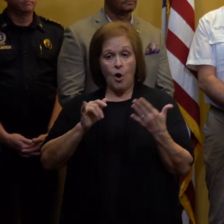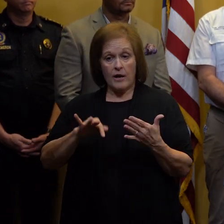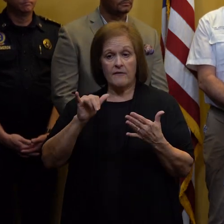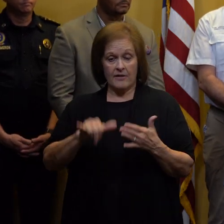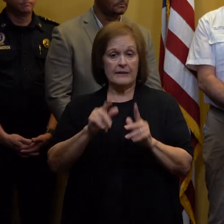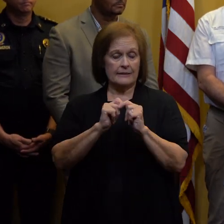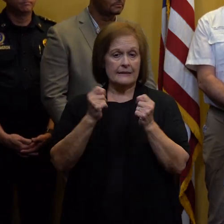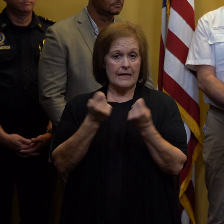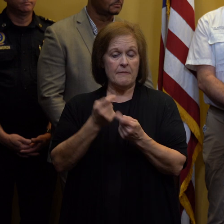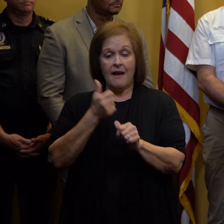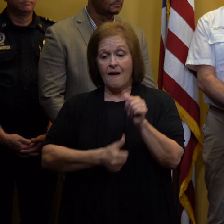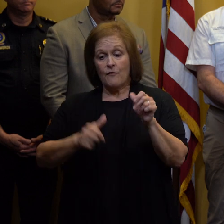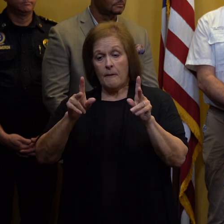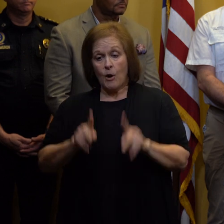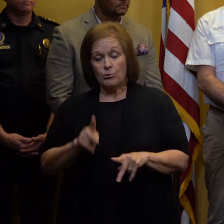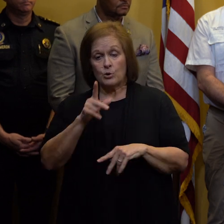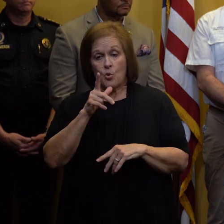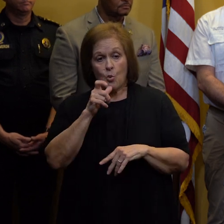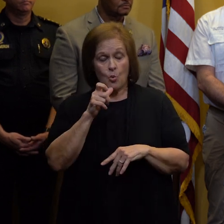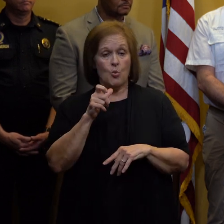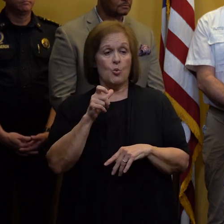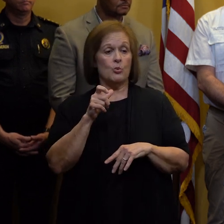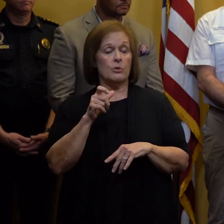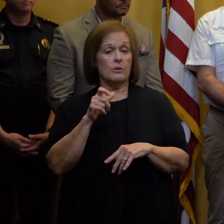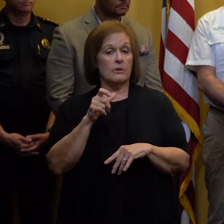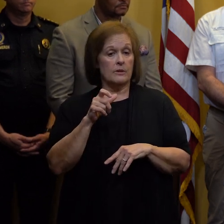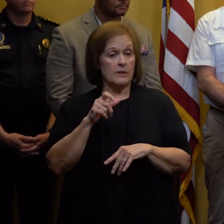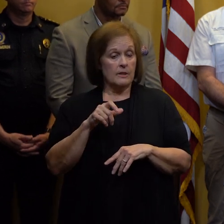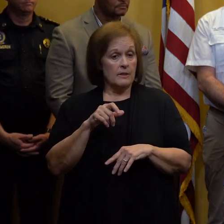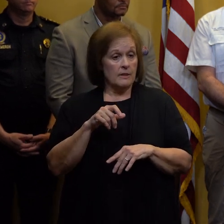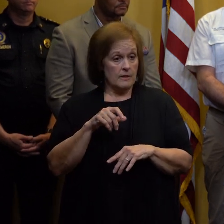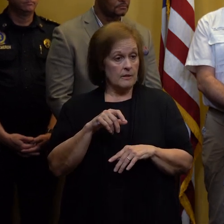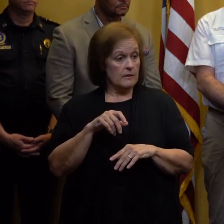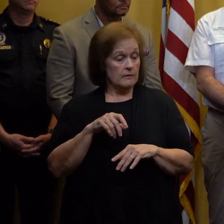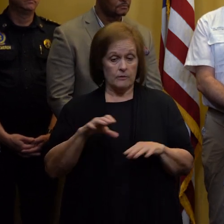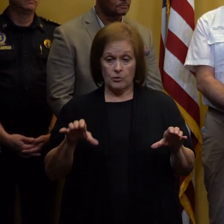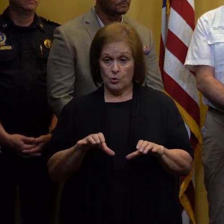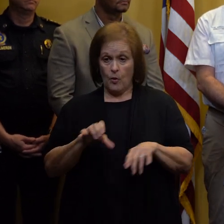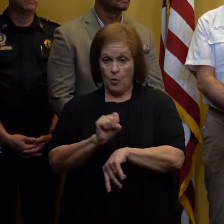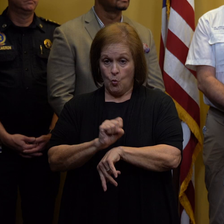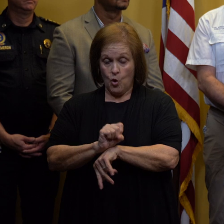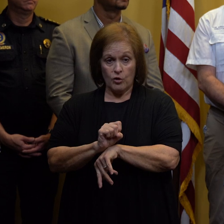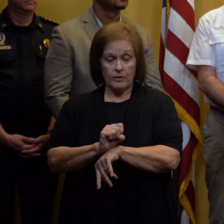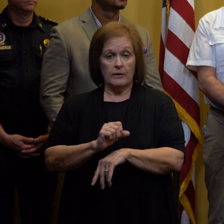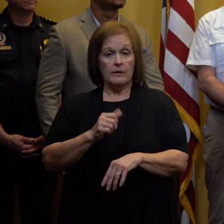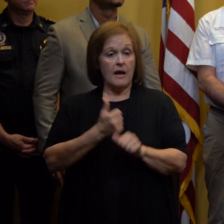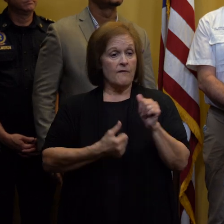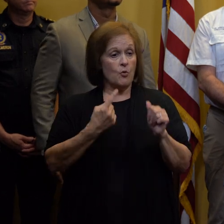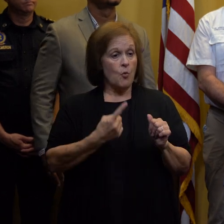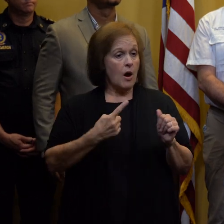nucleus. Every person who is putting together this forum today is a part of that nucleus. And everyone who is